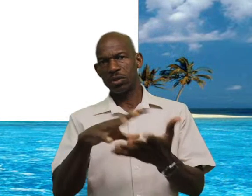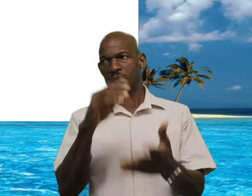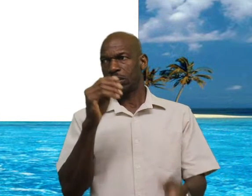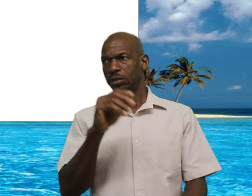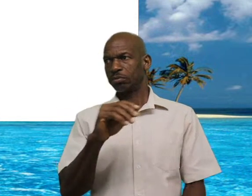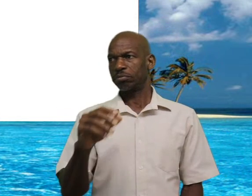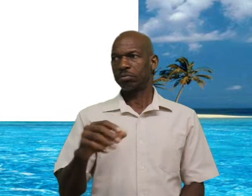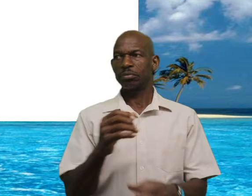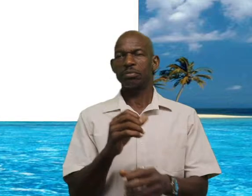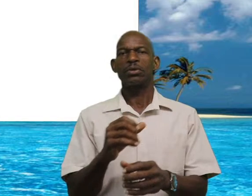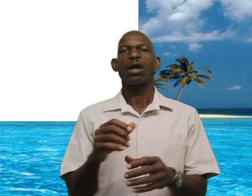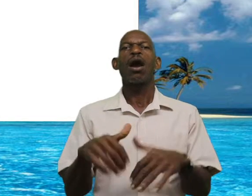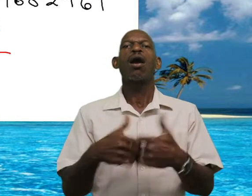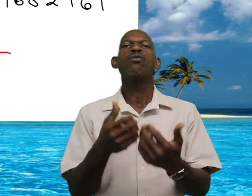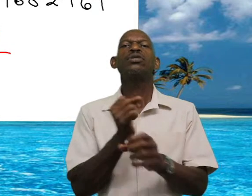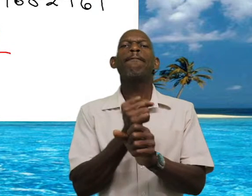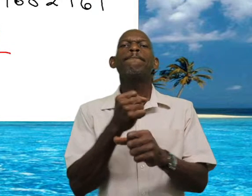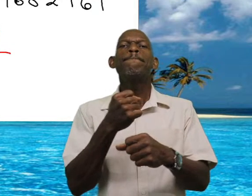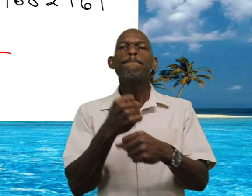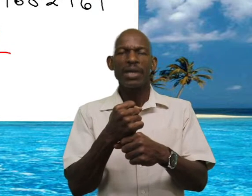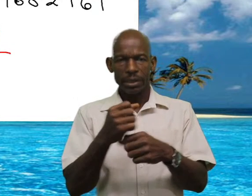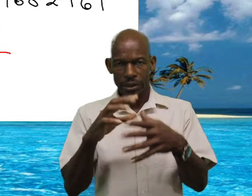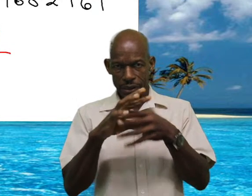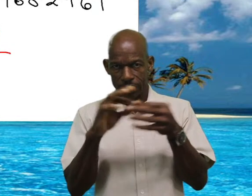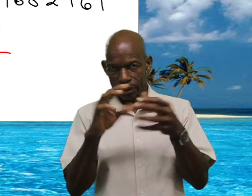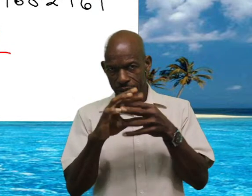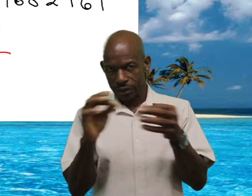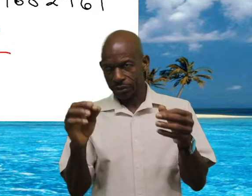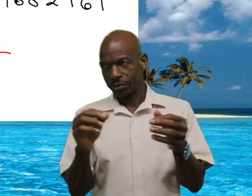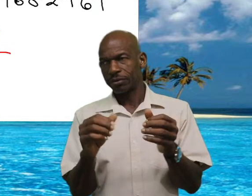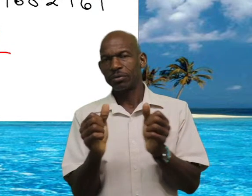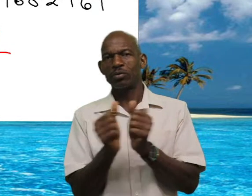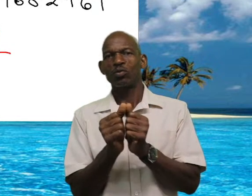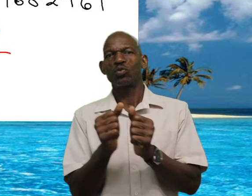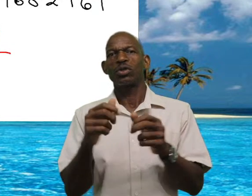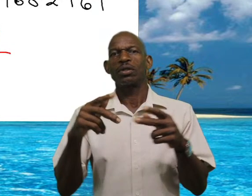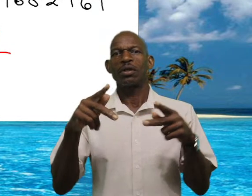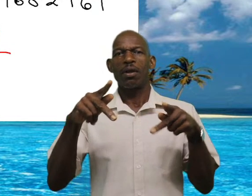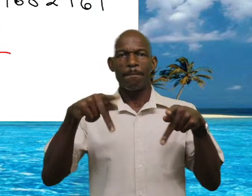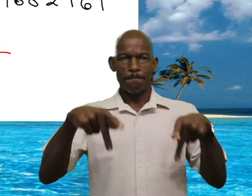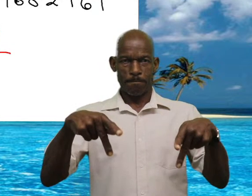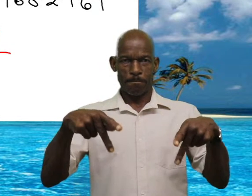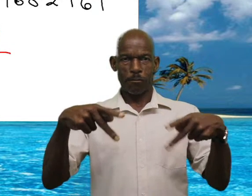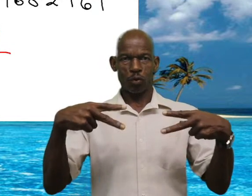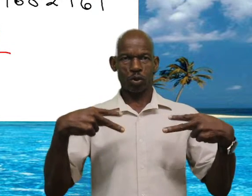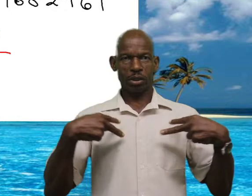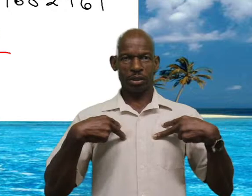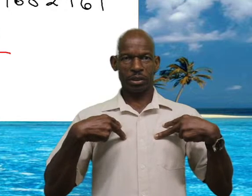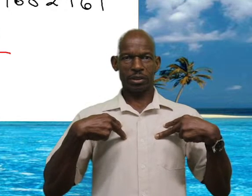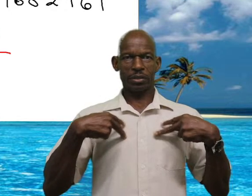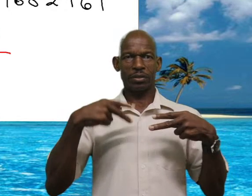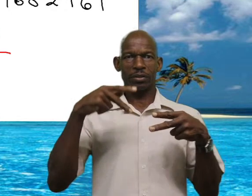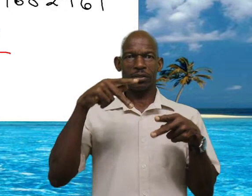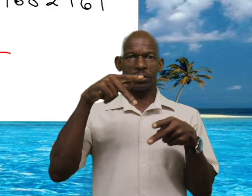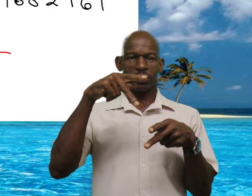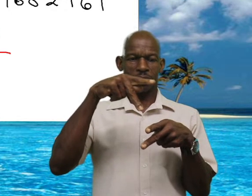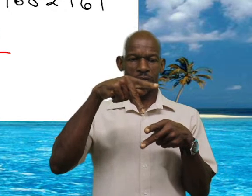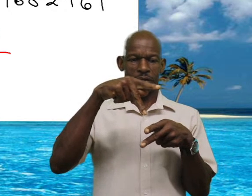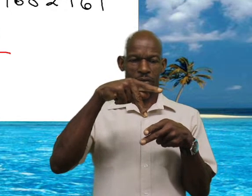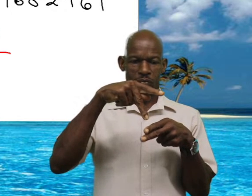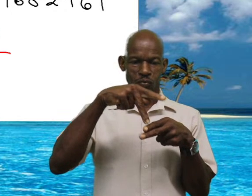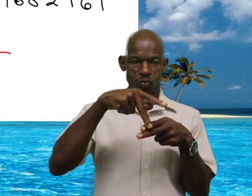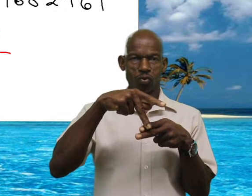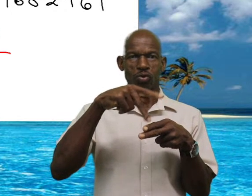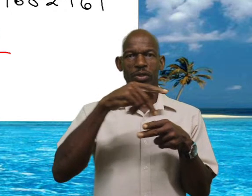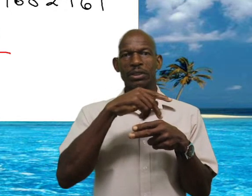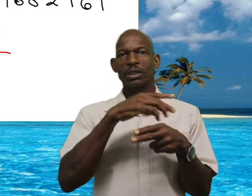possessive pronouns and so on, right? So this first part where we're looking at the possessive nouns, there are different ways of